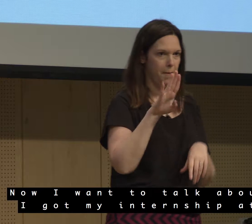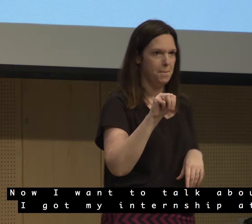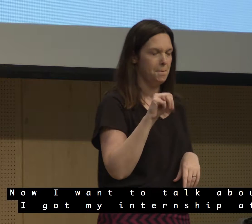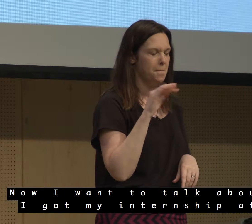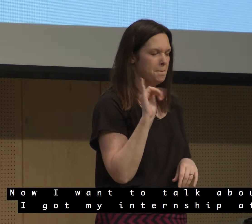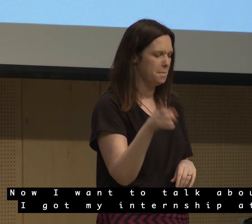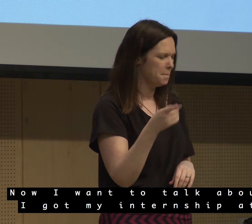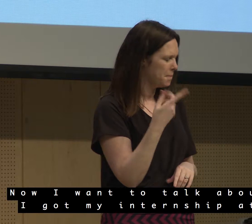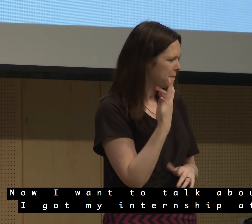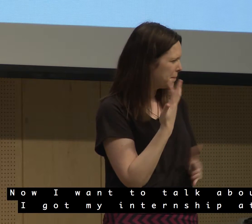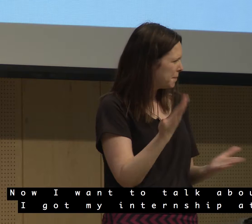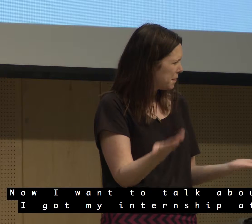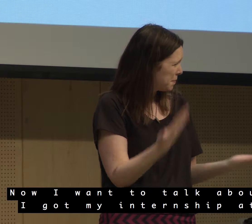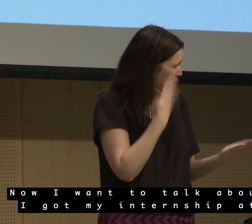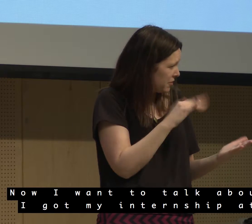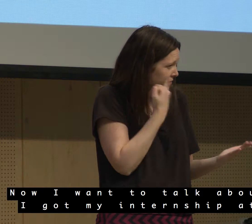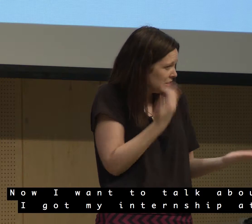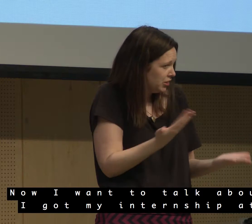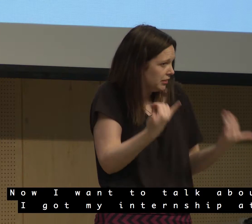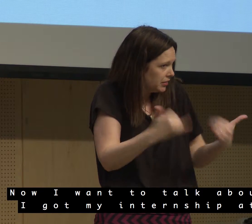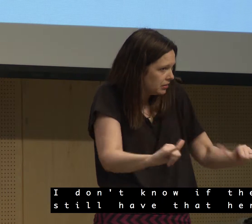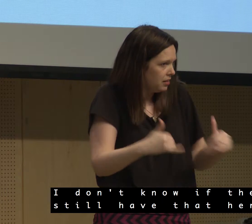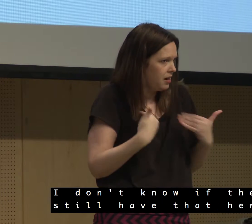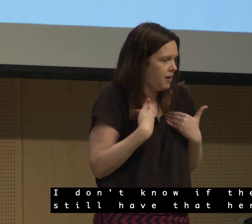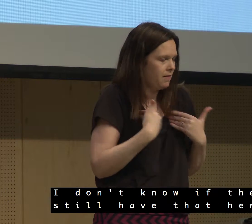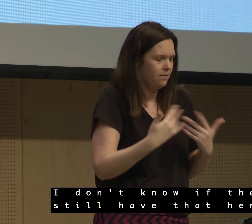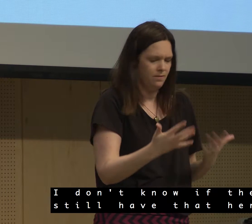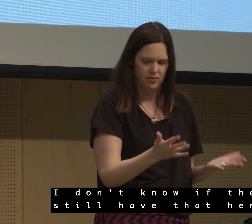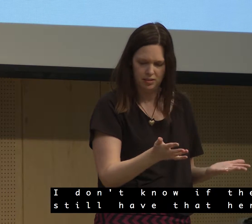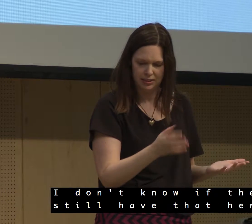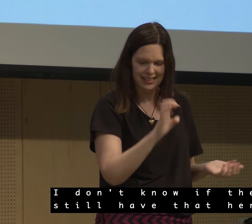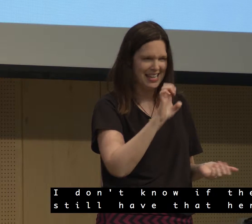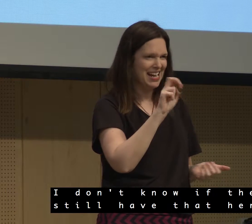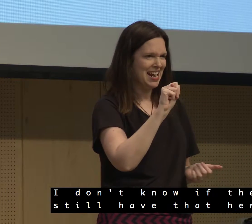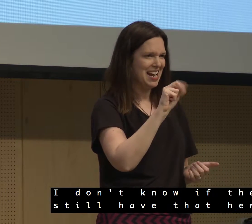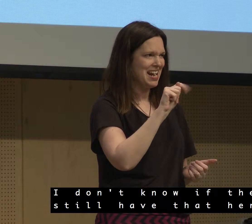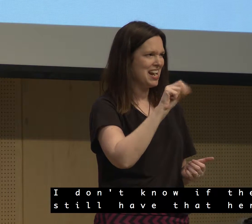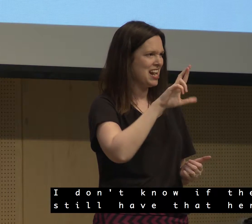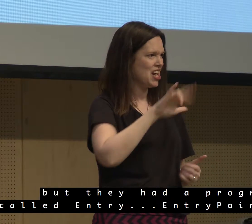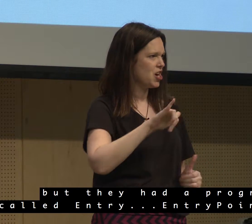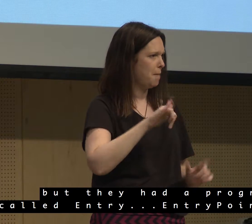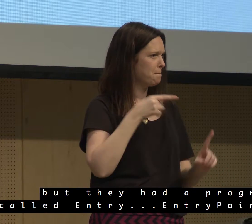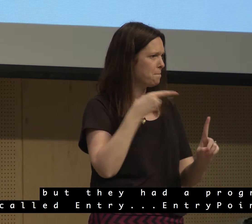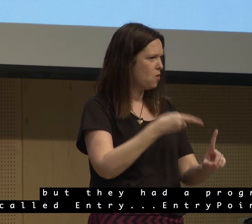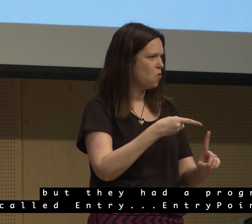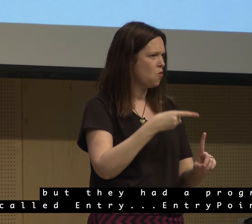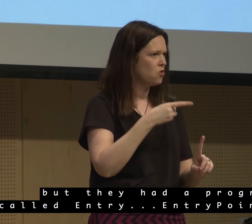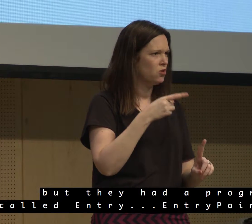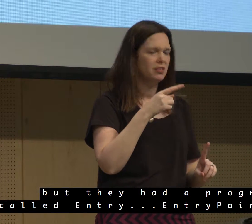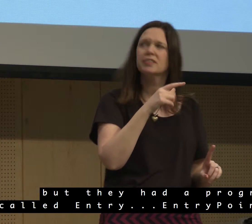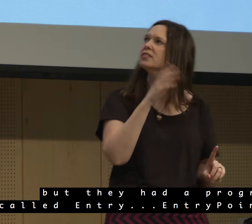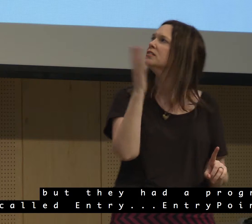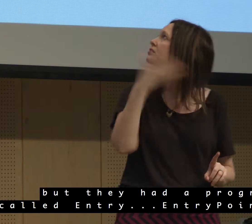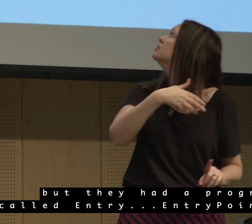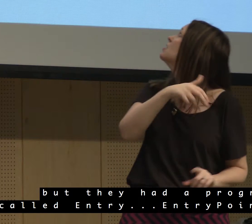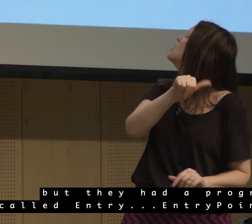Now I want to talk about how I got my internship at IBM. I don't know if they still have that here, but they had a program called